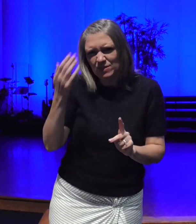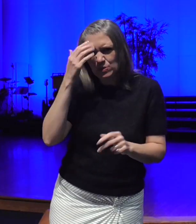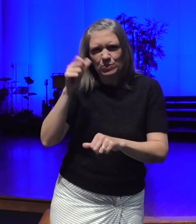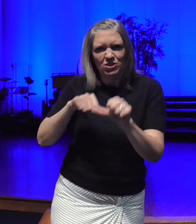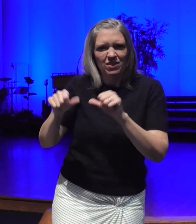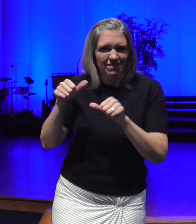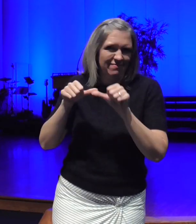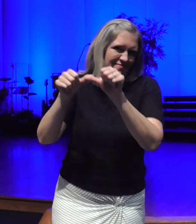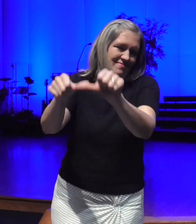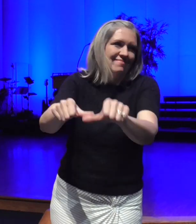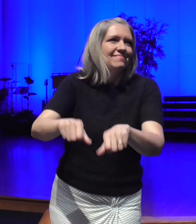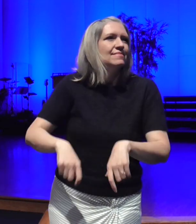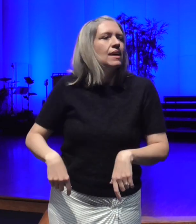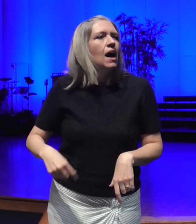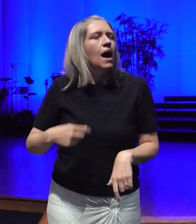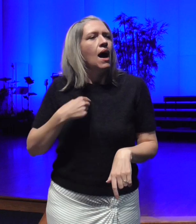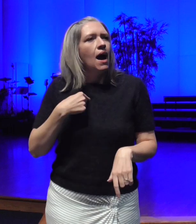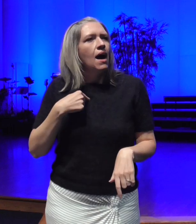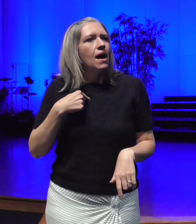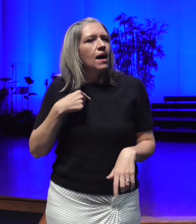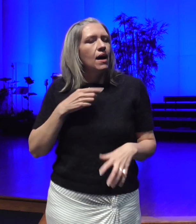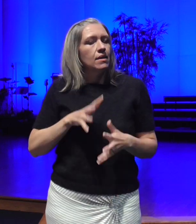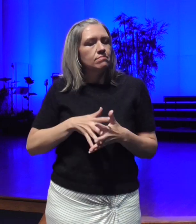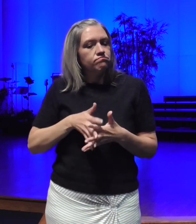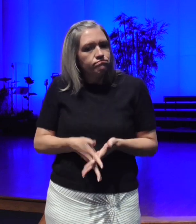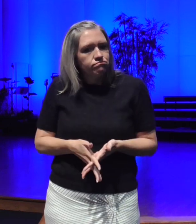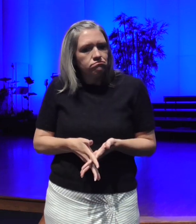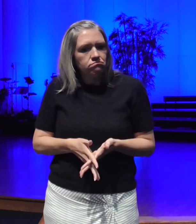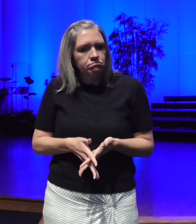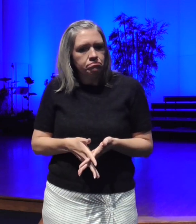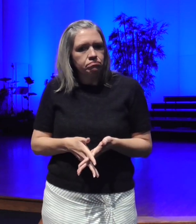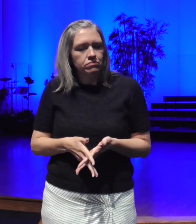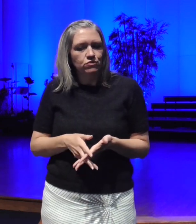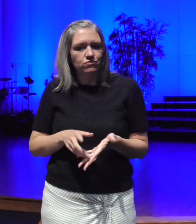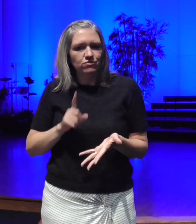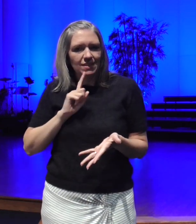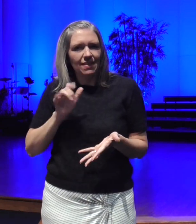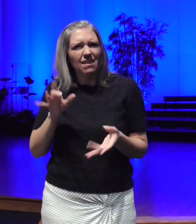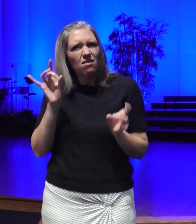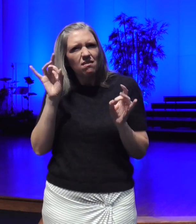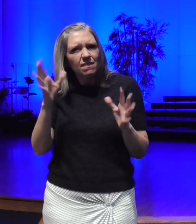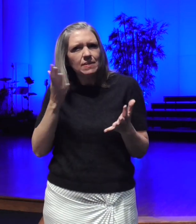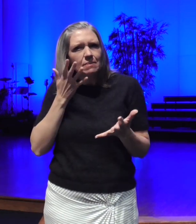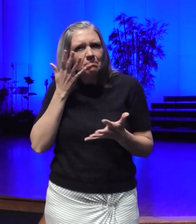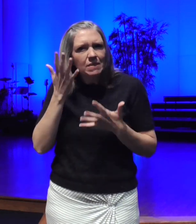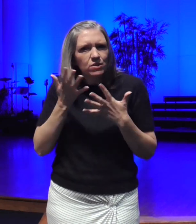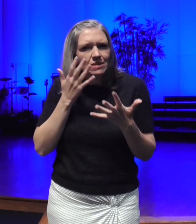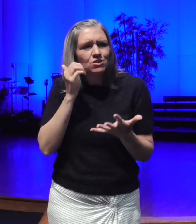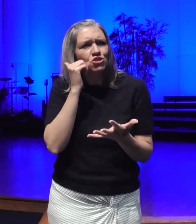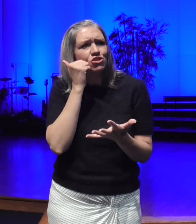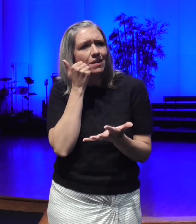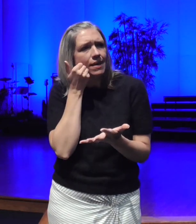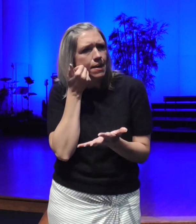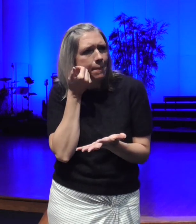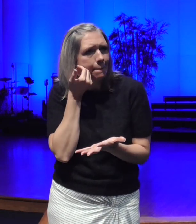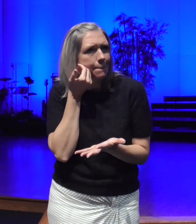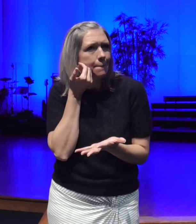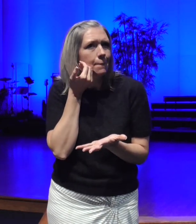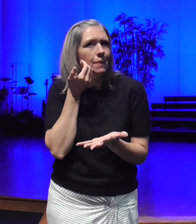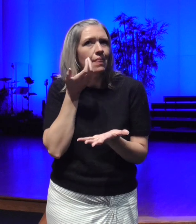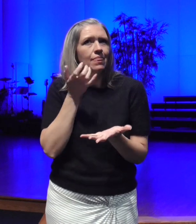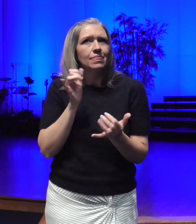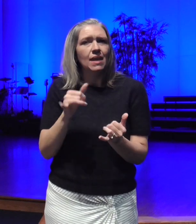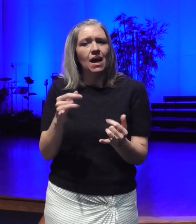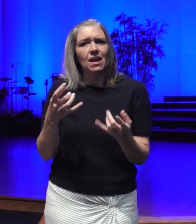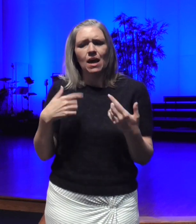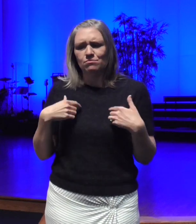I anchored in that horrible embarrassment and shame and, oh, look at you, you